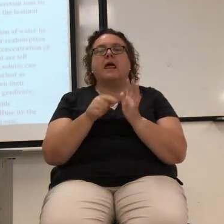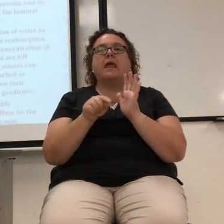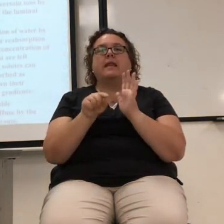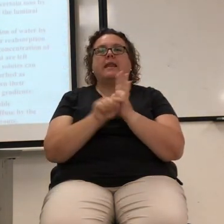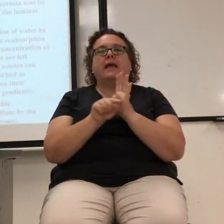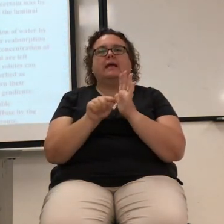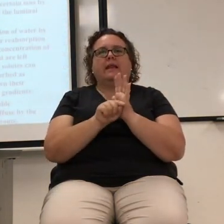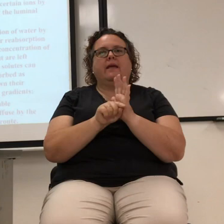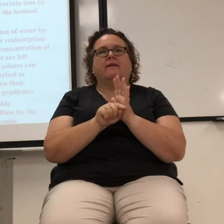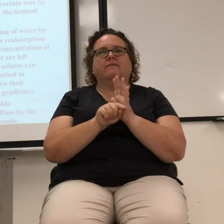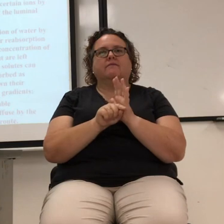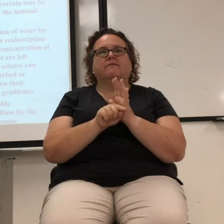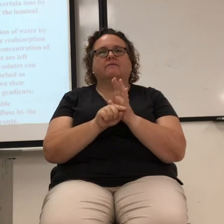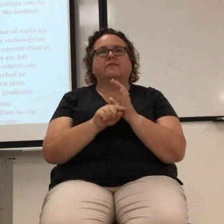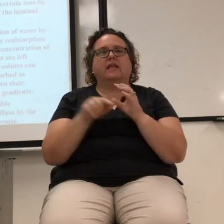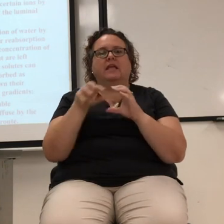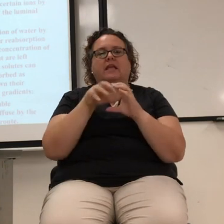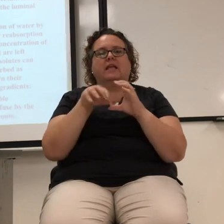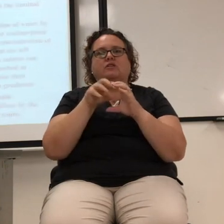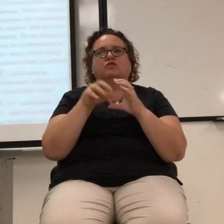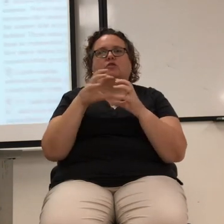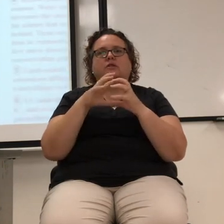negative intracellular environment.